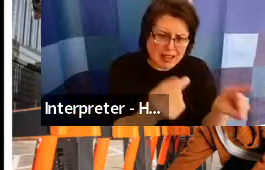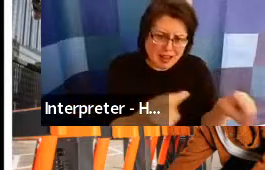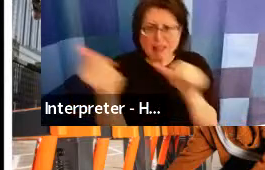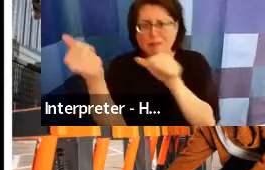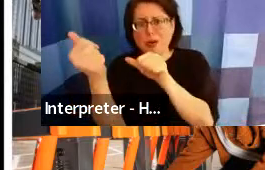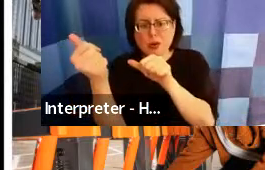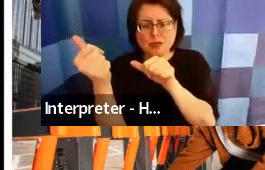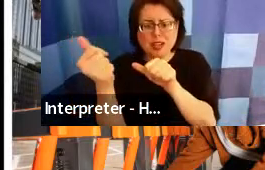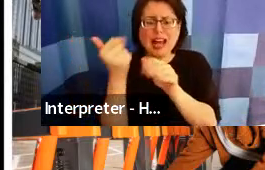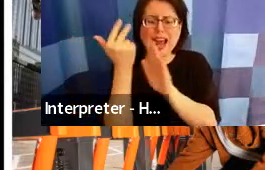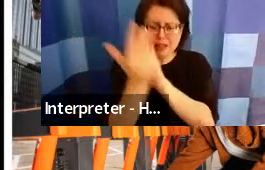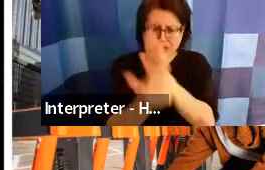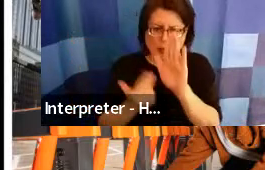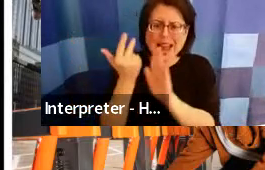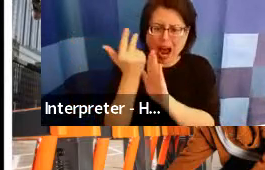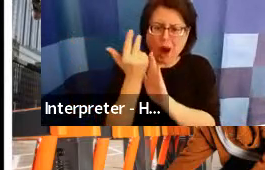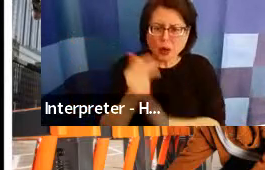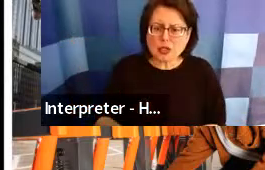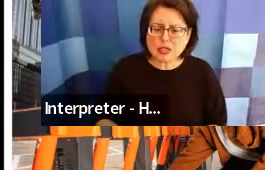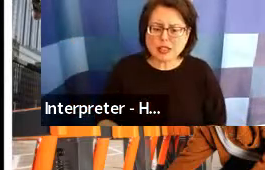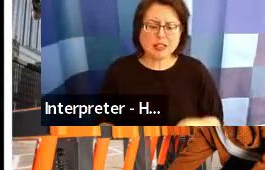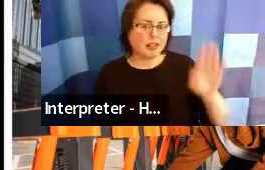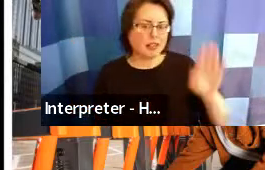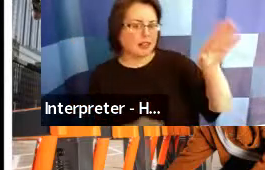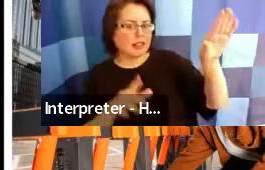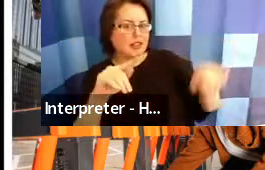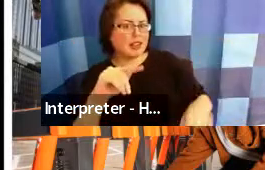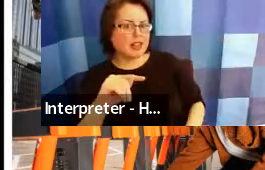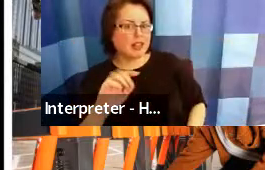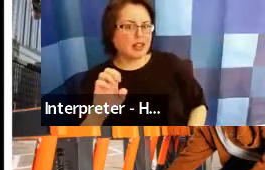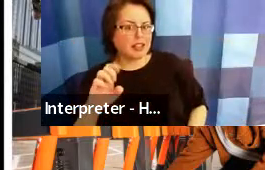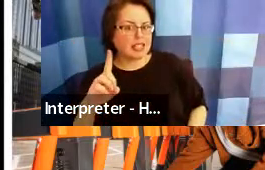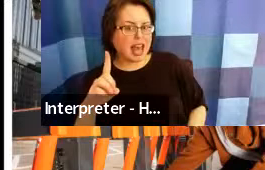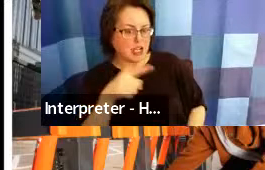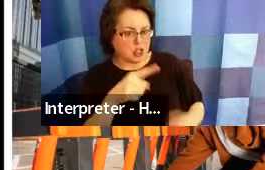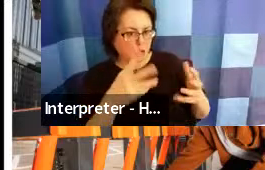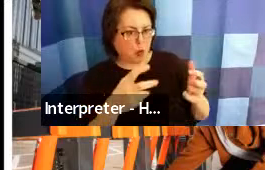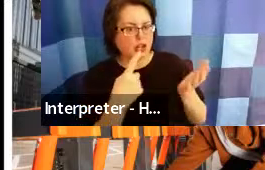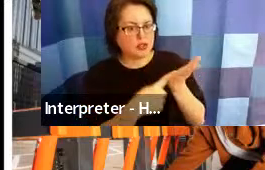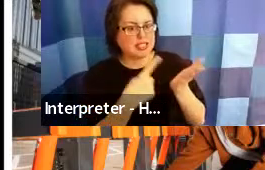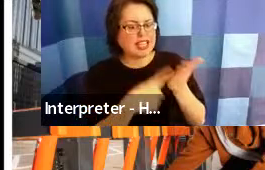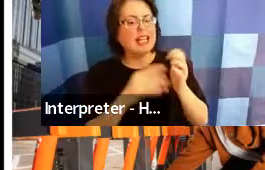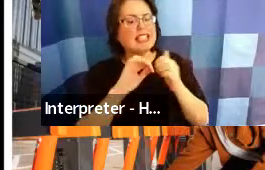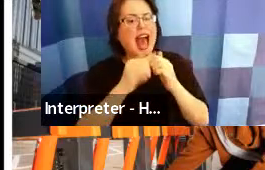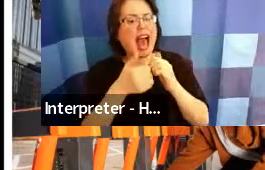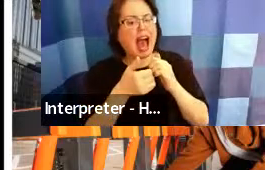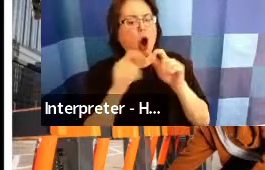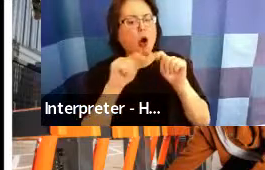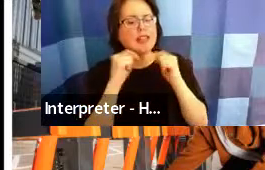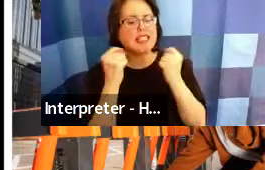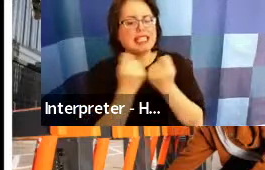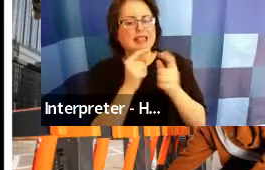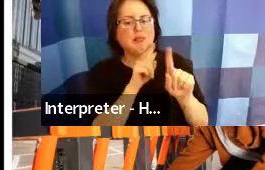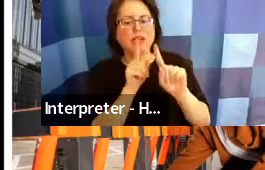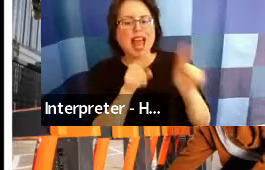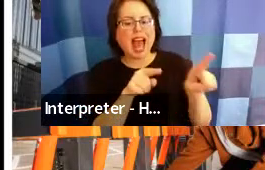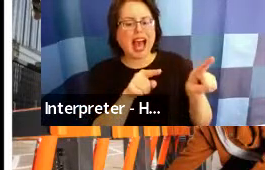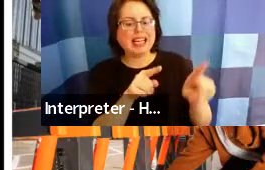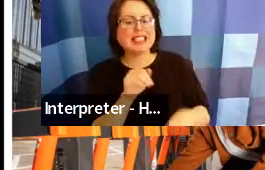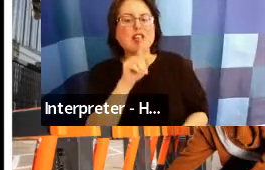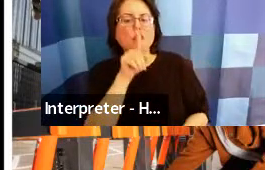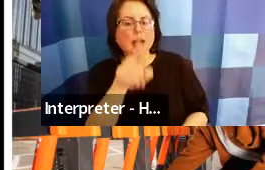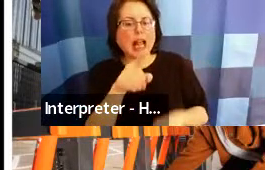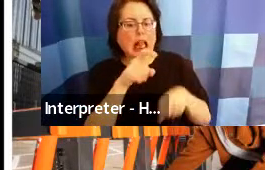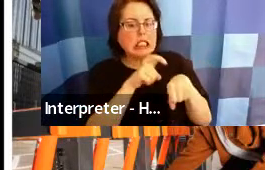Jason, do you want to talk about how the team reacts to this stuff in real time and who's out there doing that? Sure, certainly.